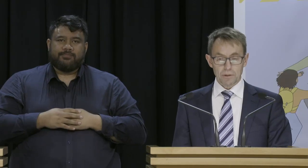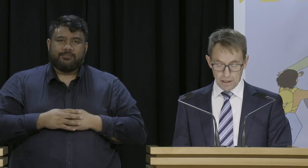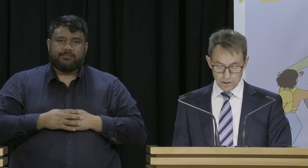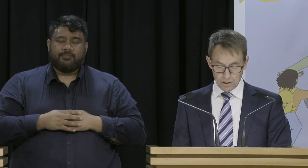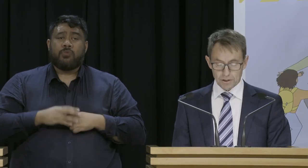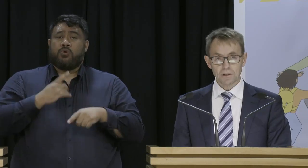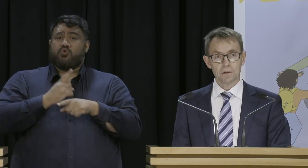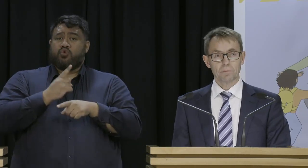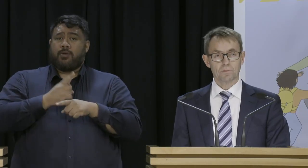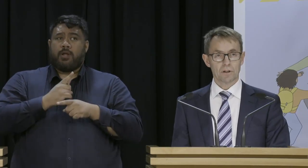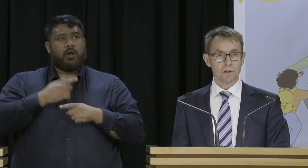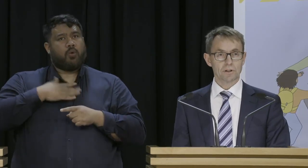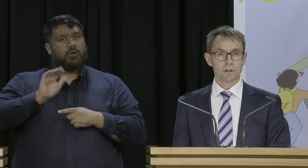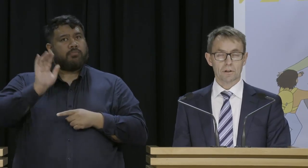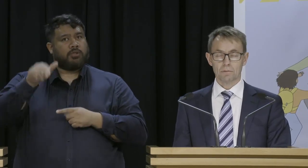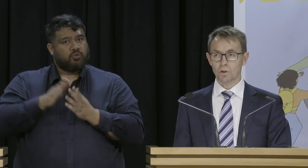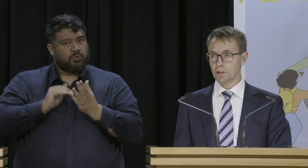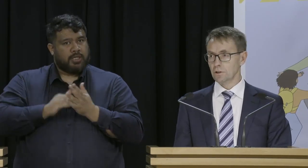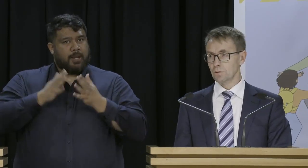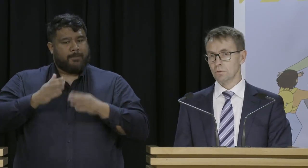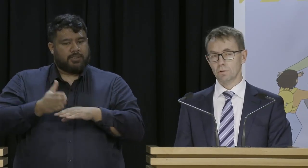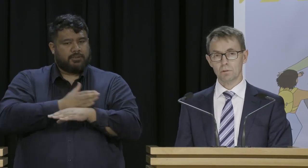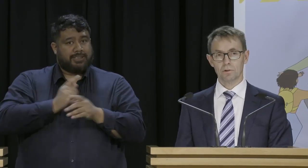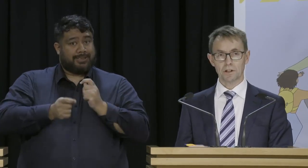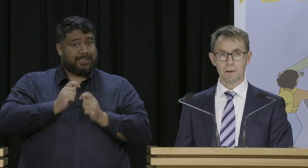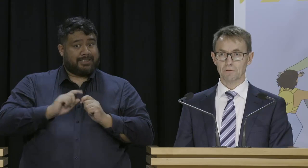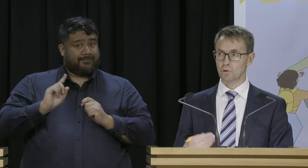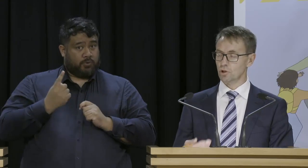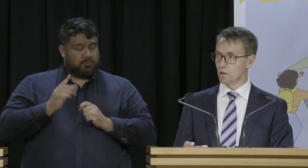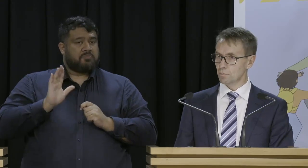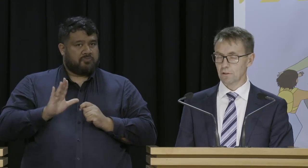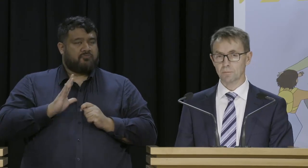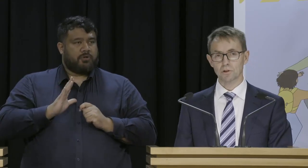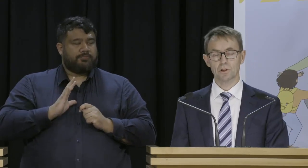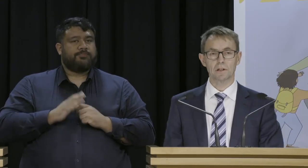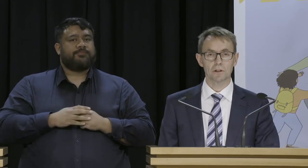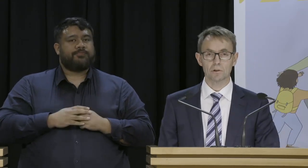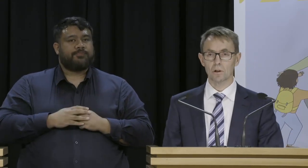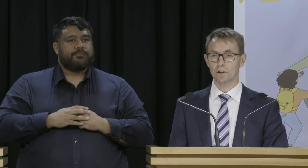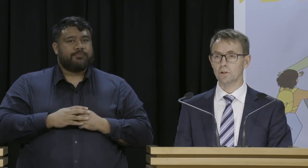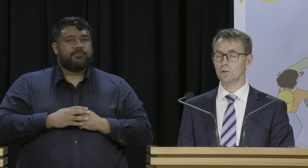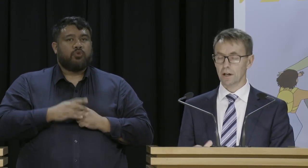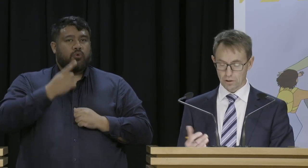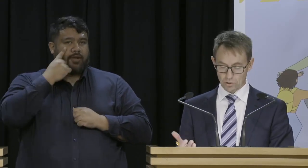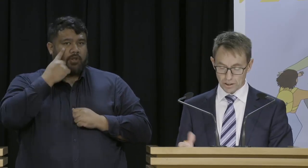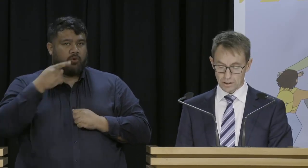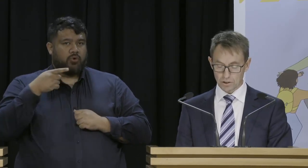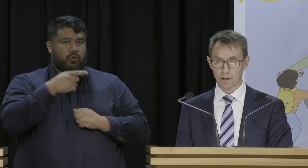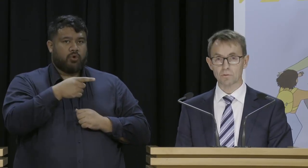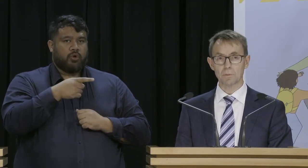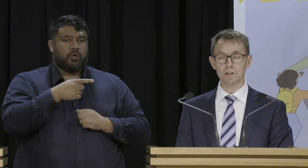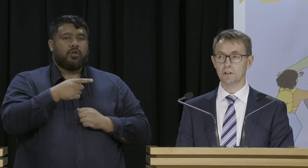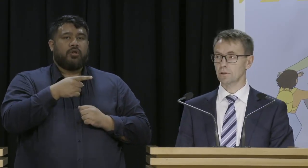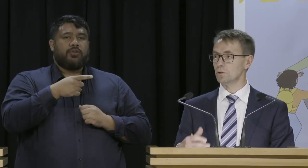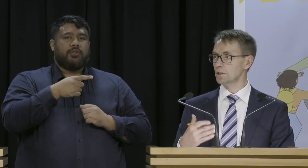Regarding pre-departure testing, travellers wanting to think about future travel back from Australia can look on the Unite Against